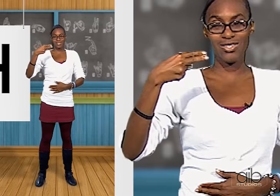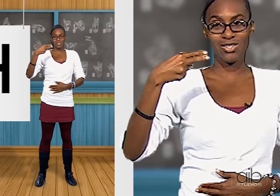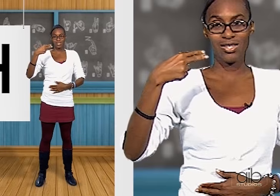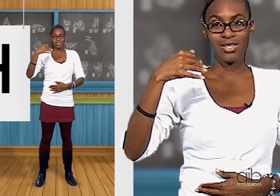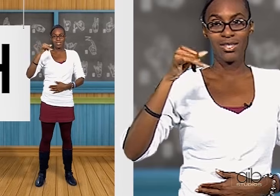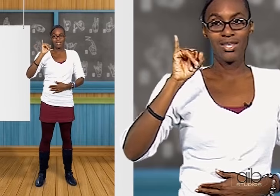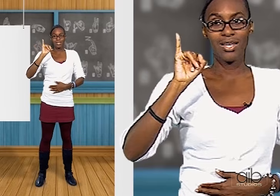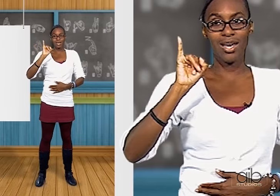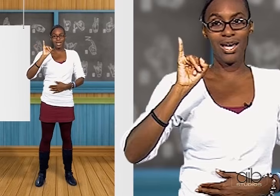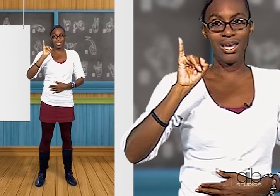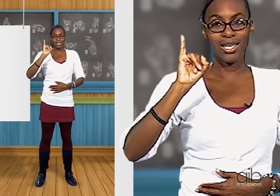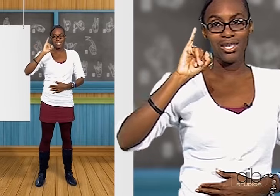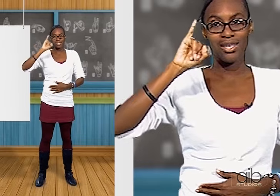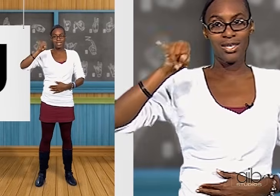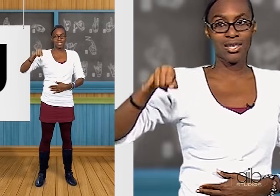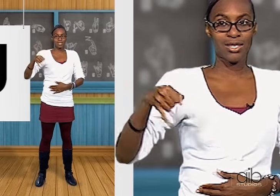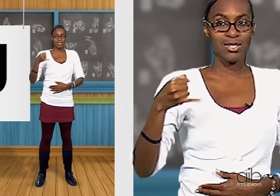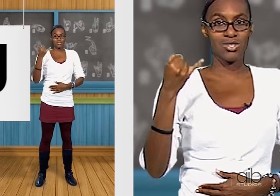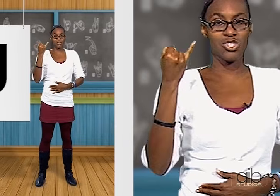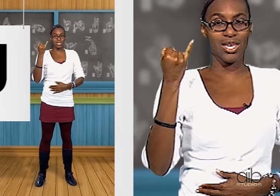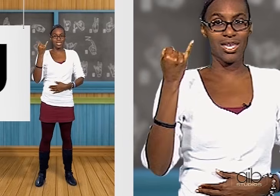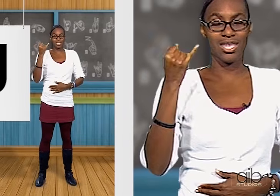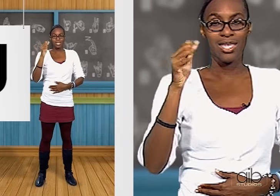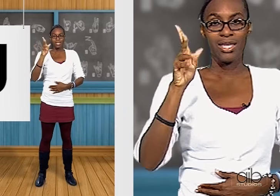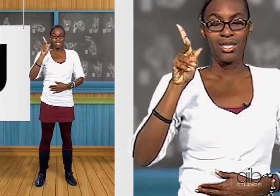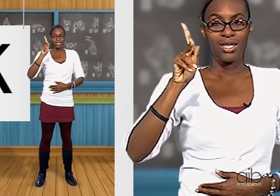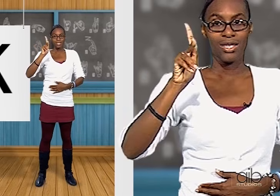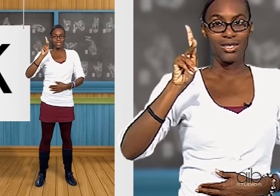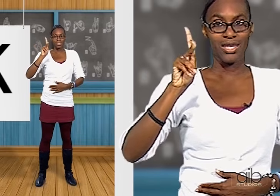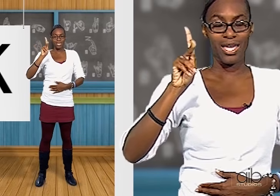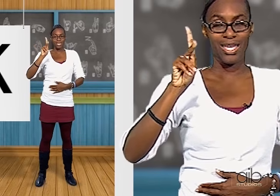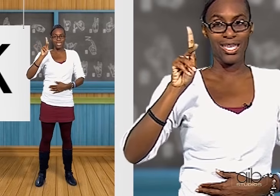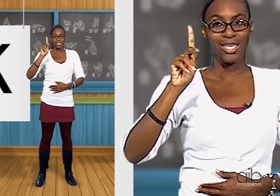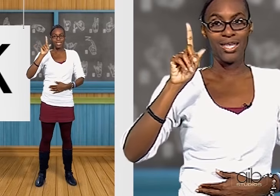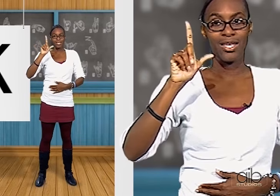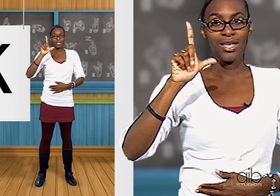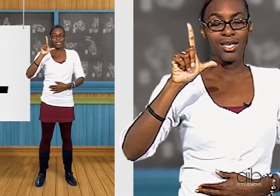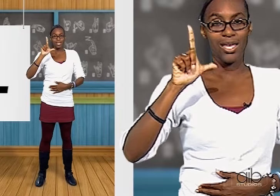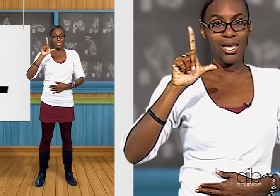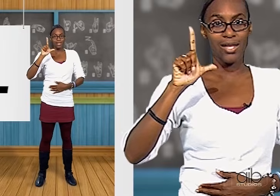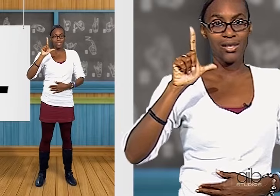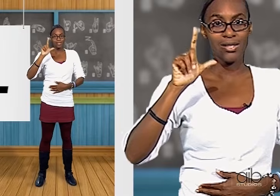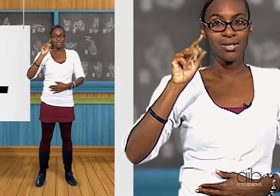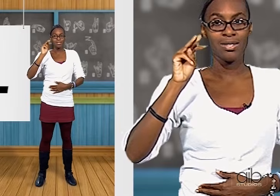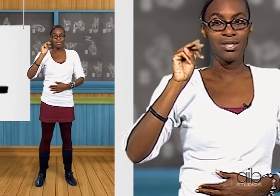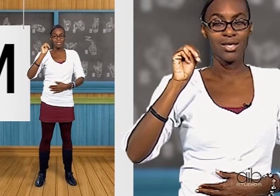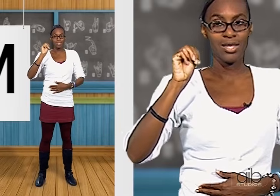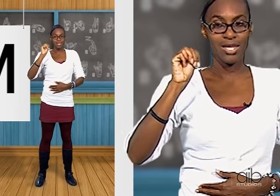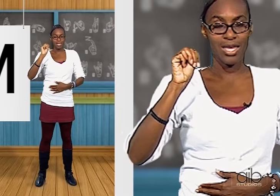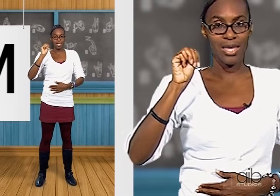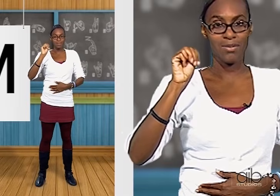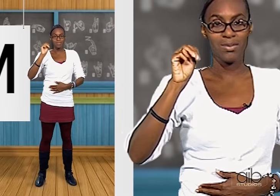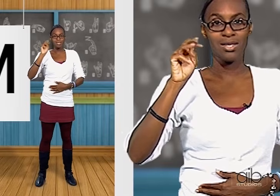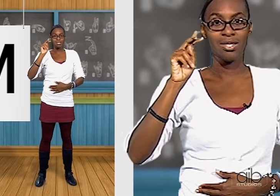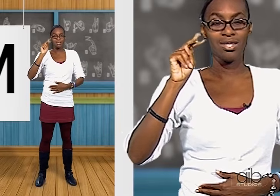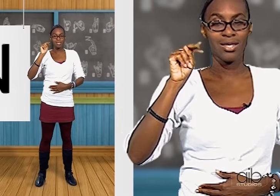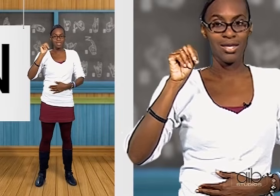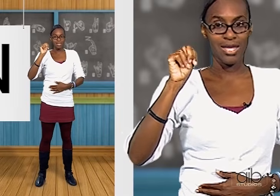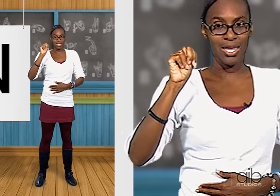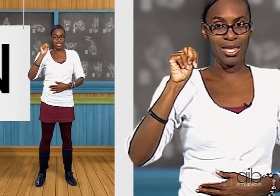H, I, J, K, L, M,